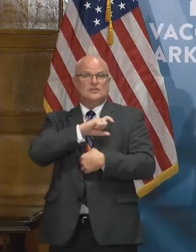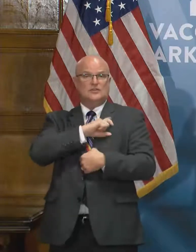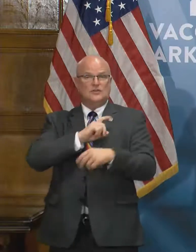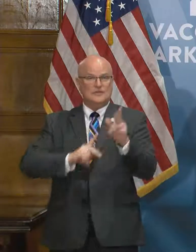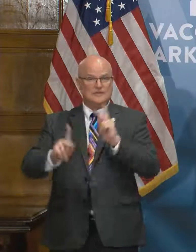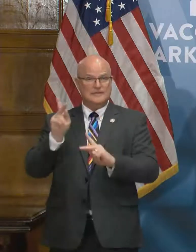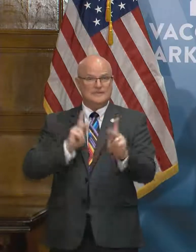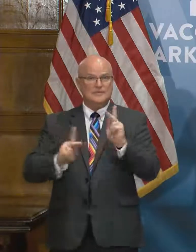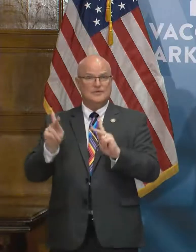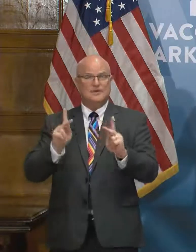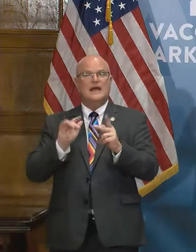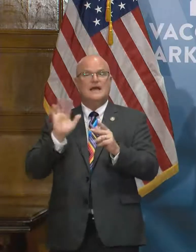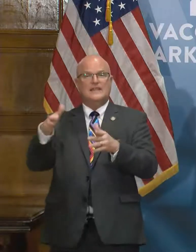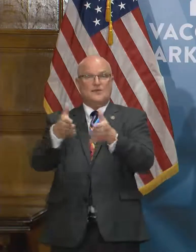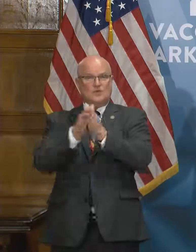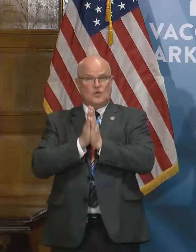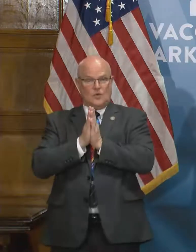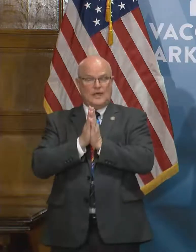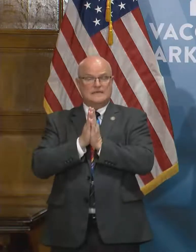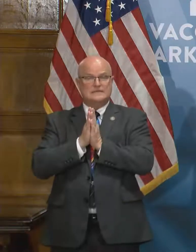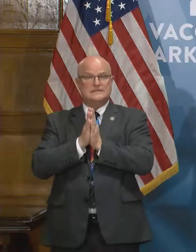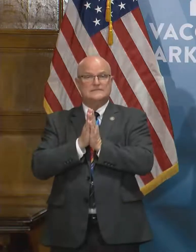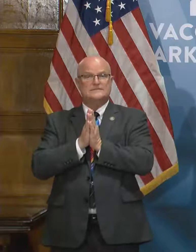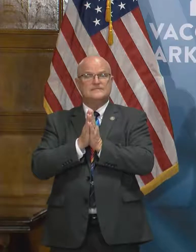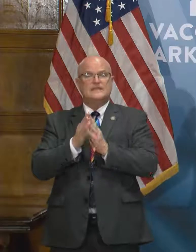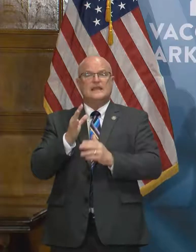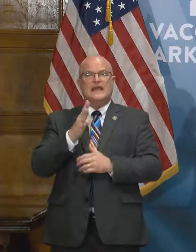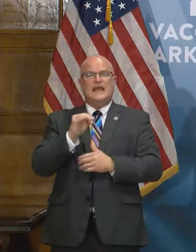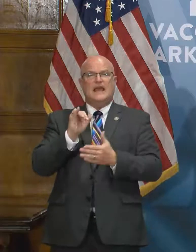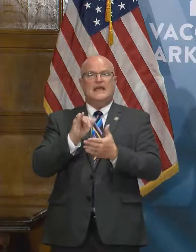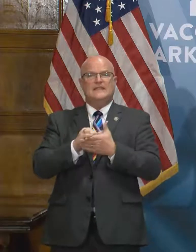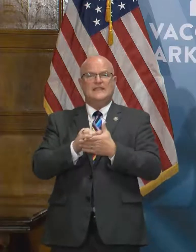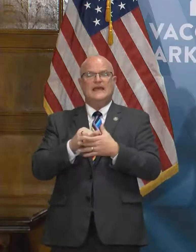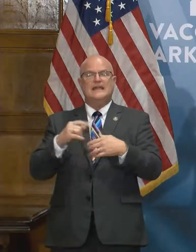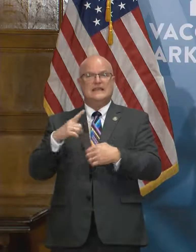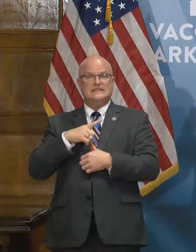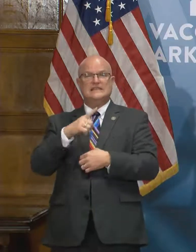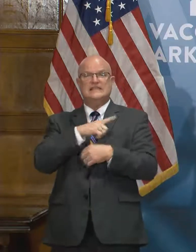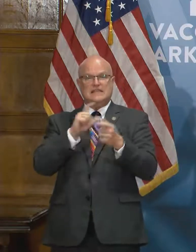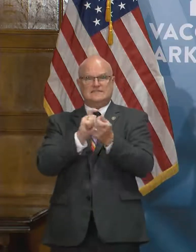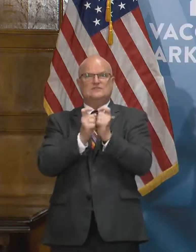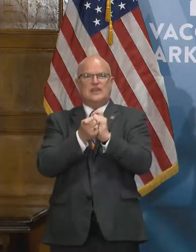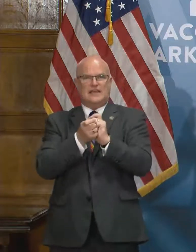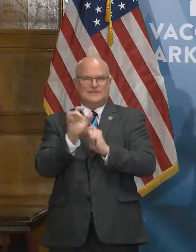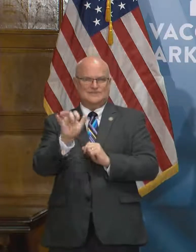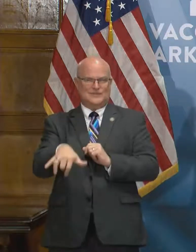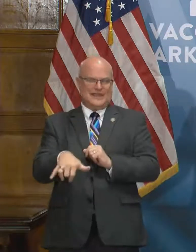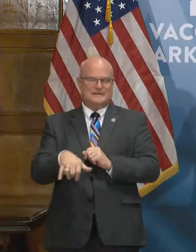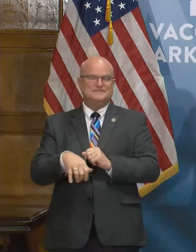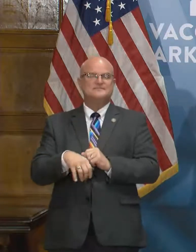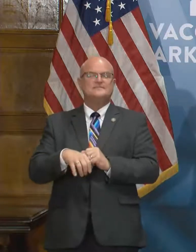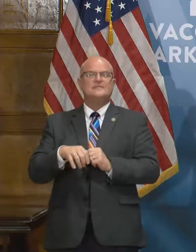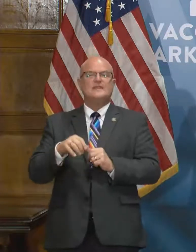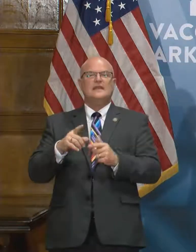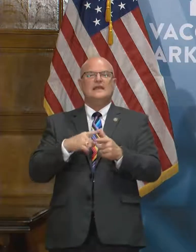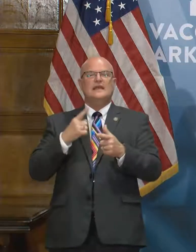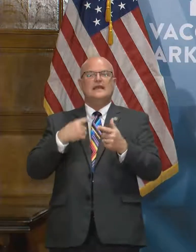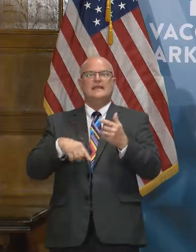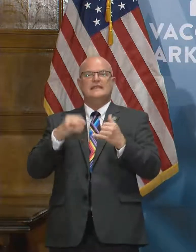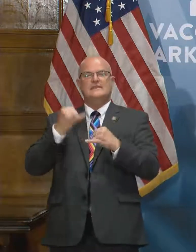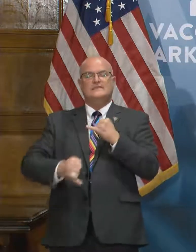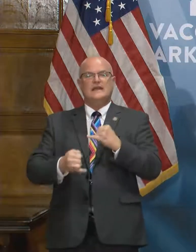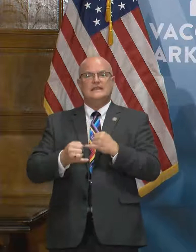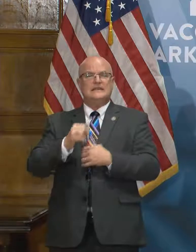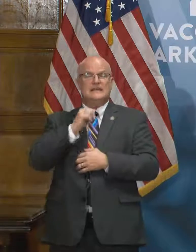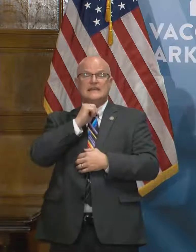personnel. That's at their request, of course, and that takes a legislative change to do that. And then finally,